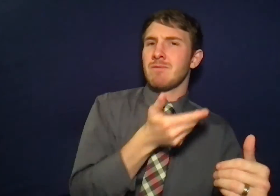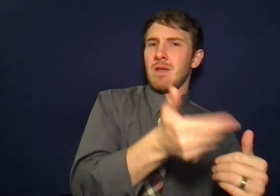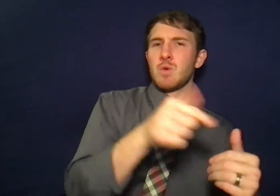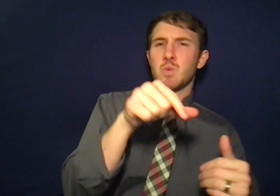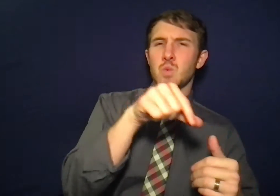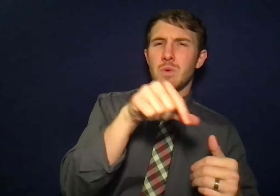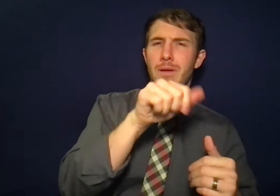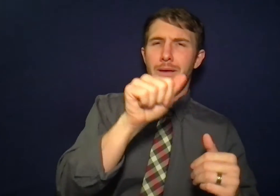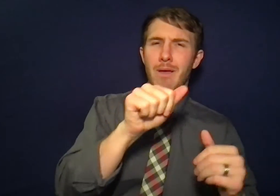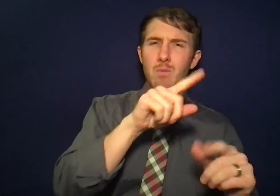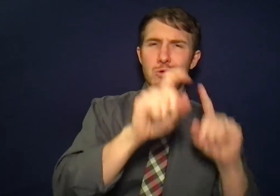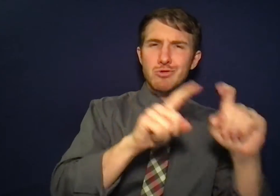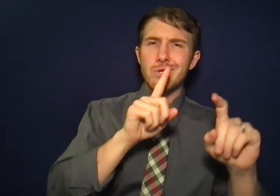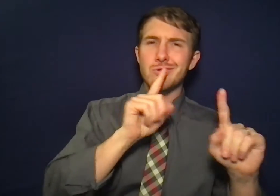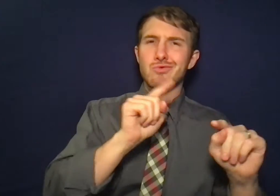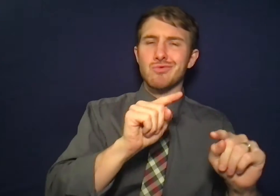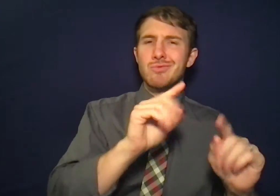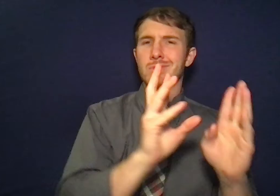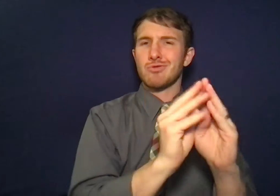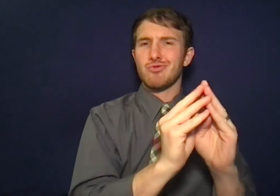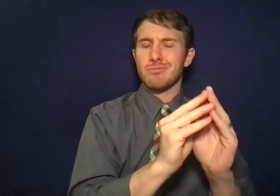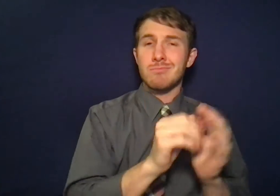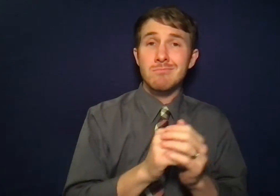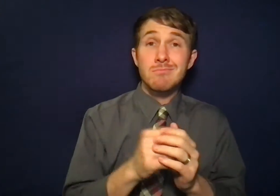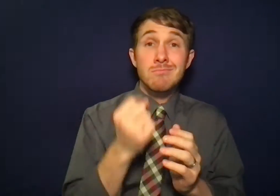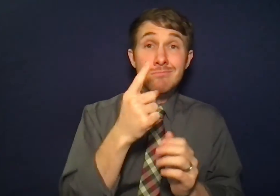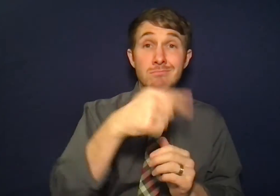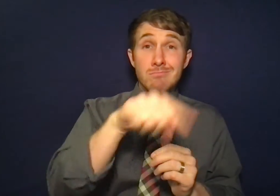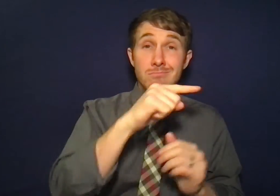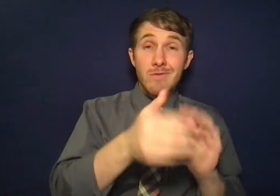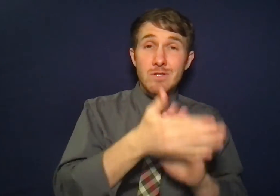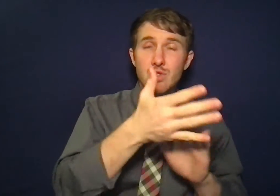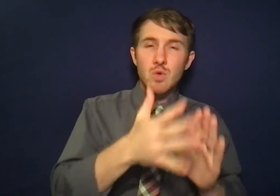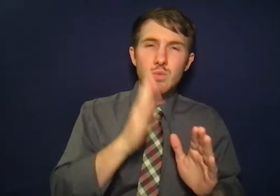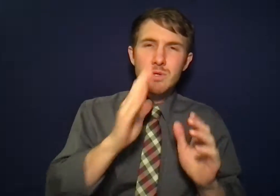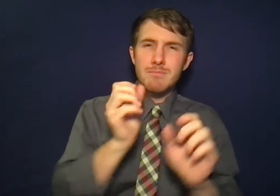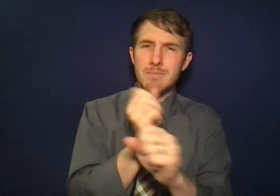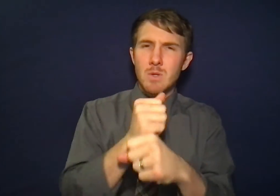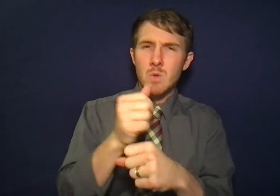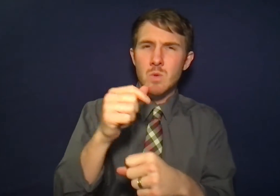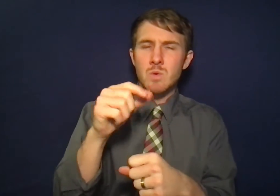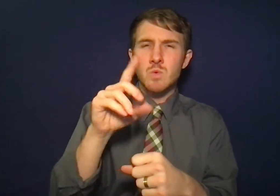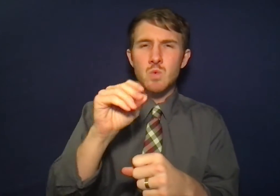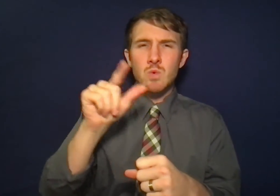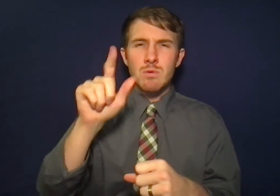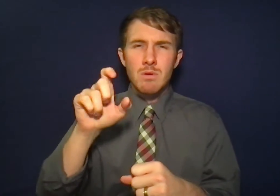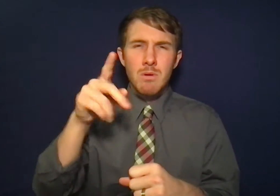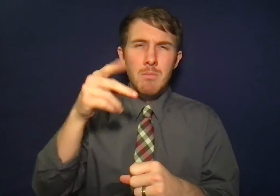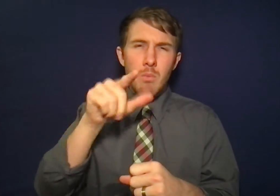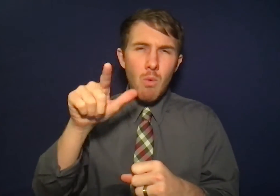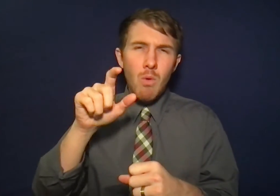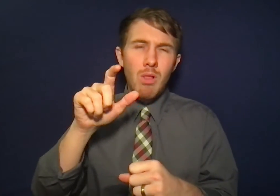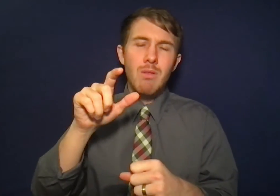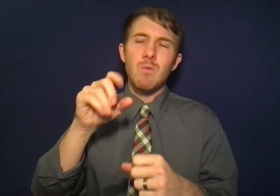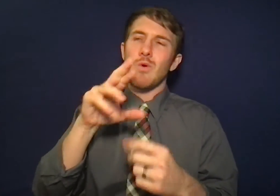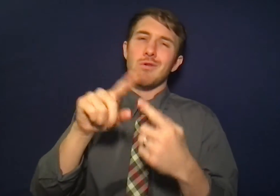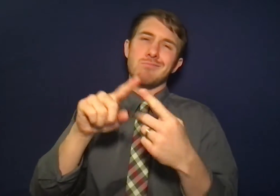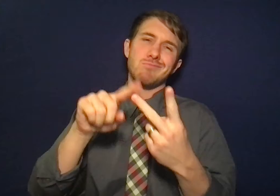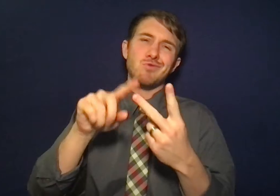session. These group facilitators will create doodle polls or surveys to help find a common time for your first group